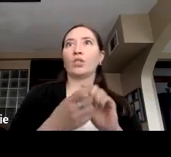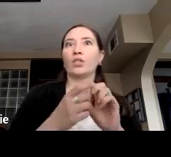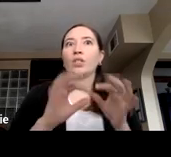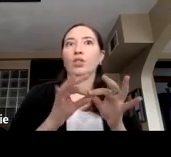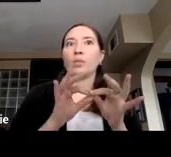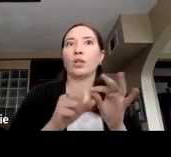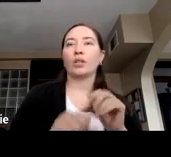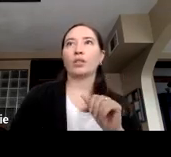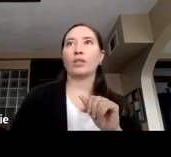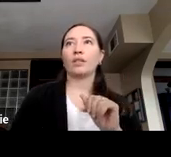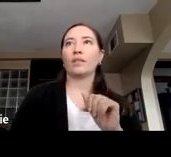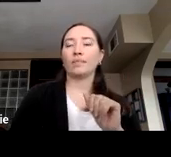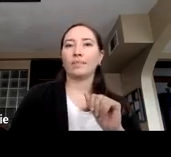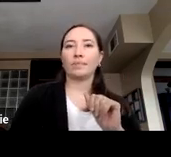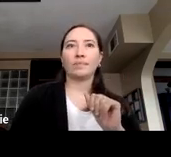Switch.